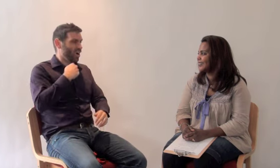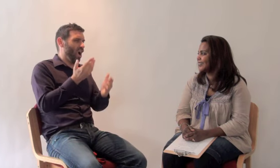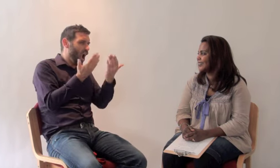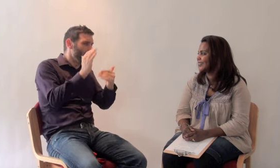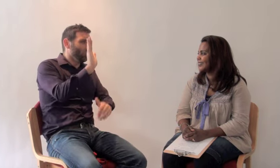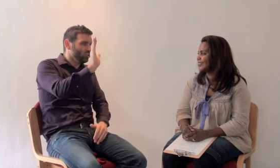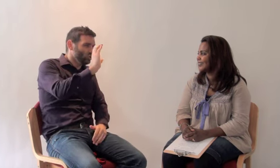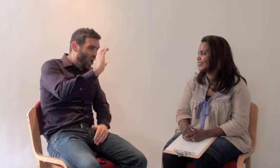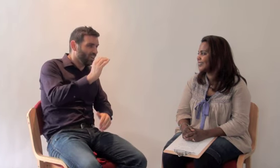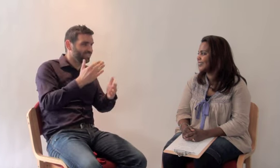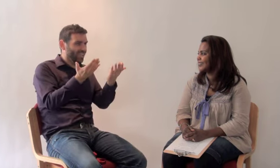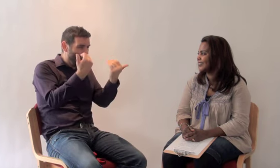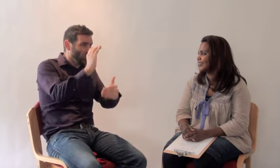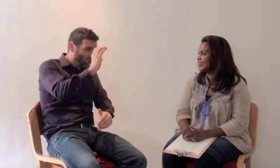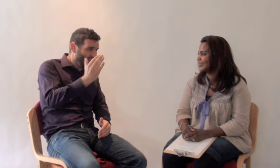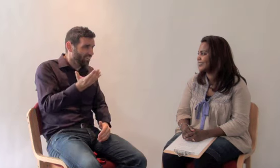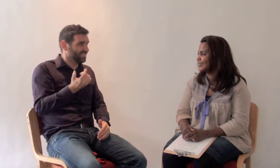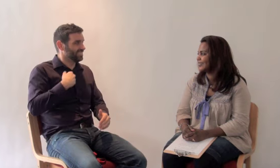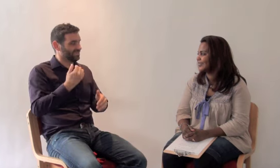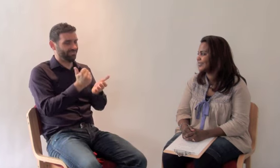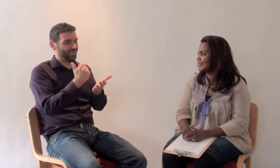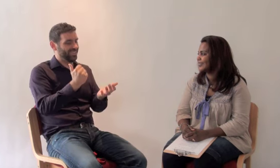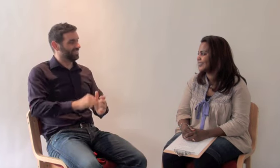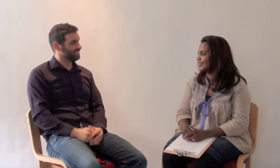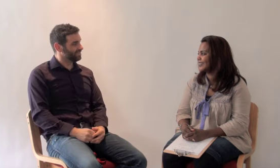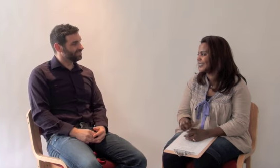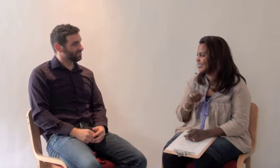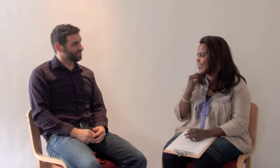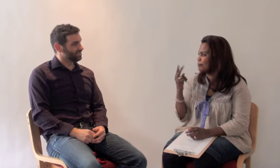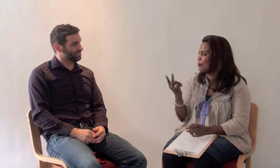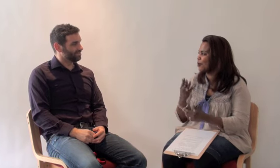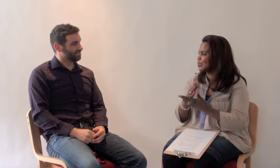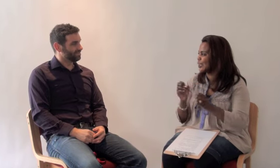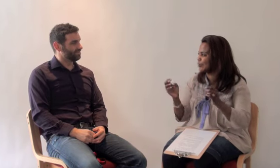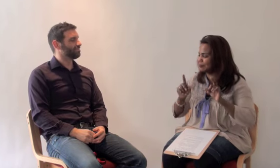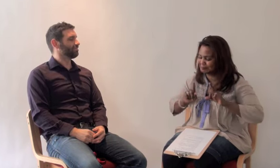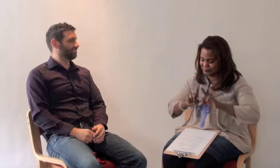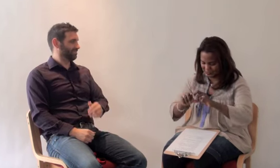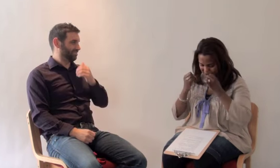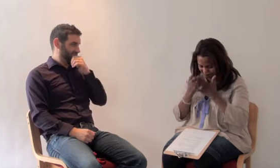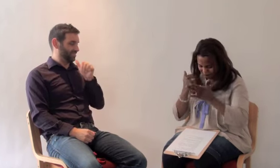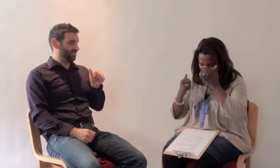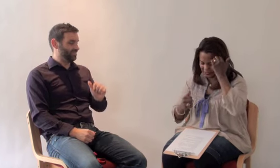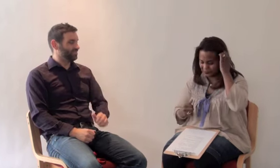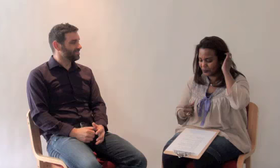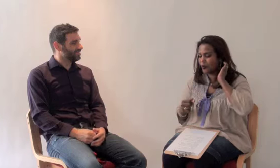on, Ian. Go on, Chunks, because we were running together. It was fab. Yeah, so it seems nice that you shared